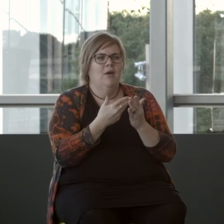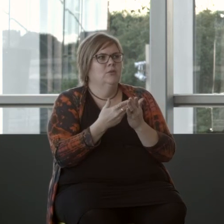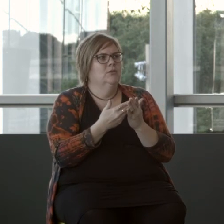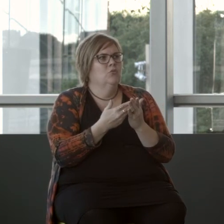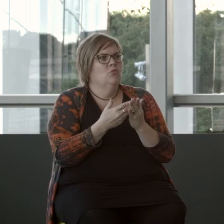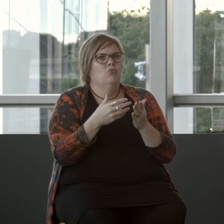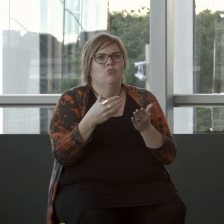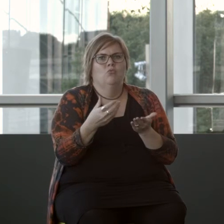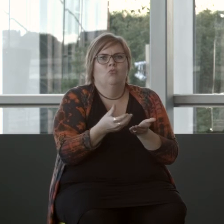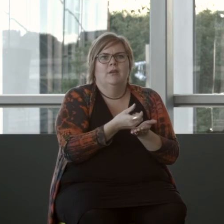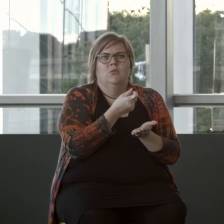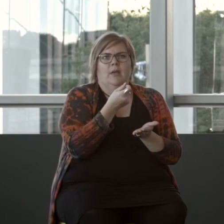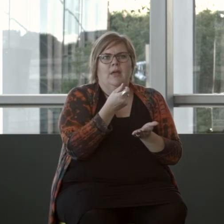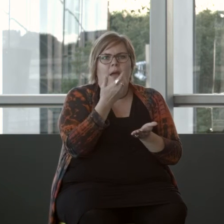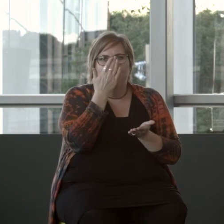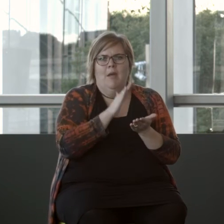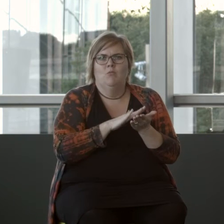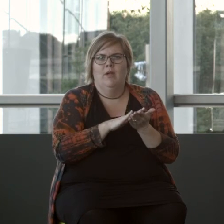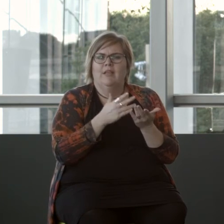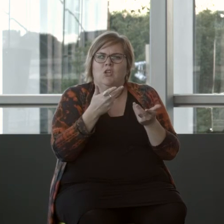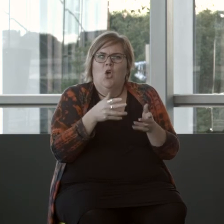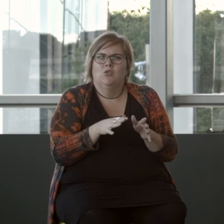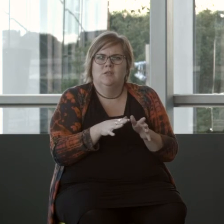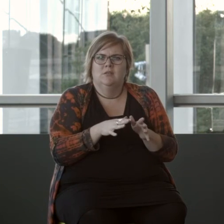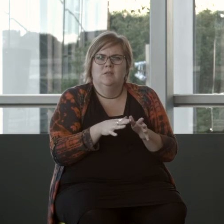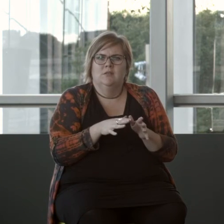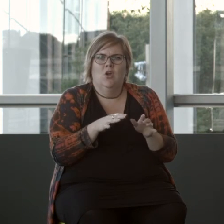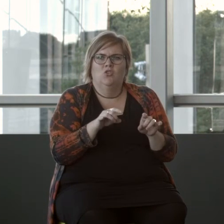rescuing a kind of memory that has been lost, a collective